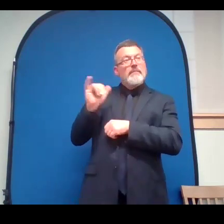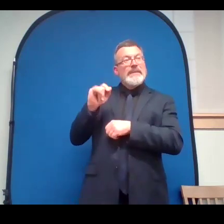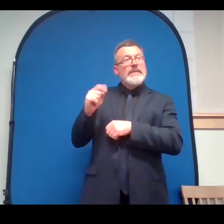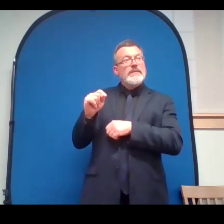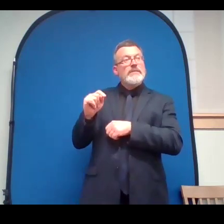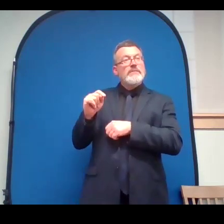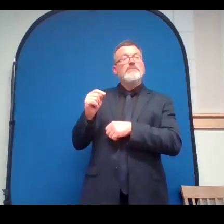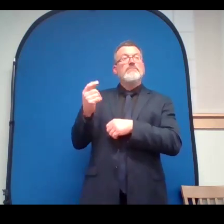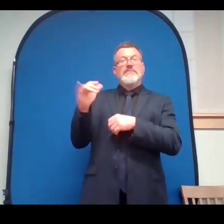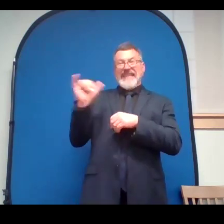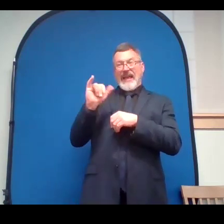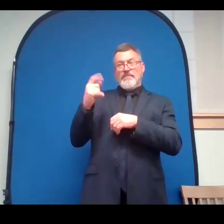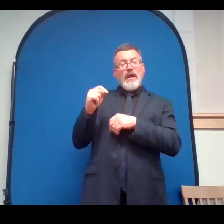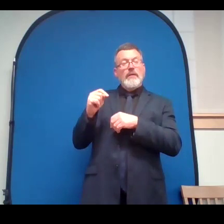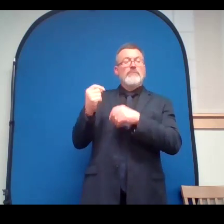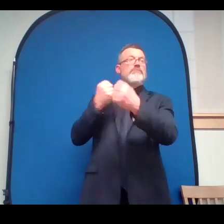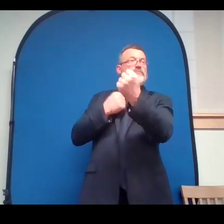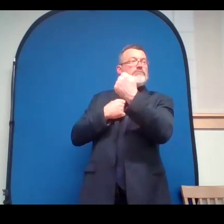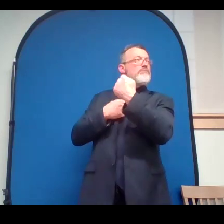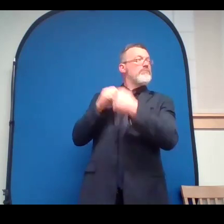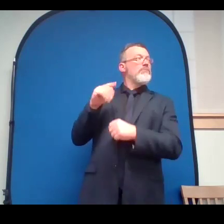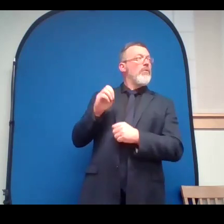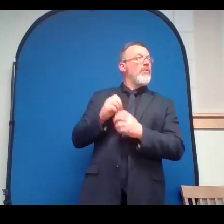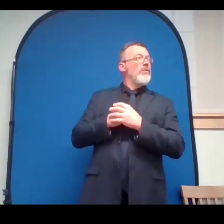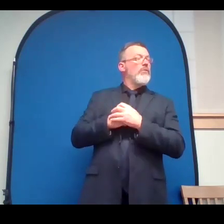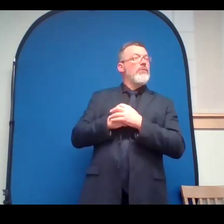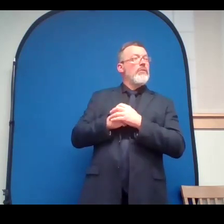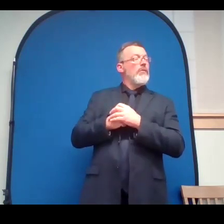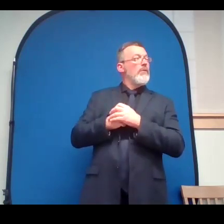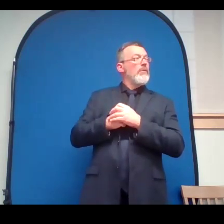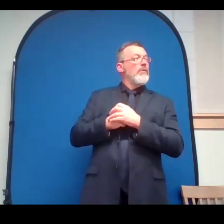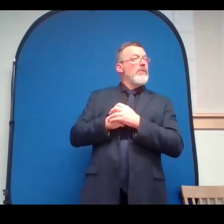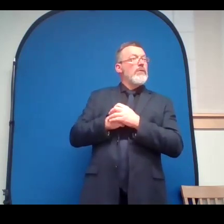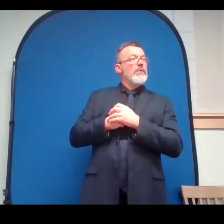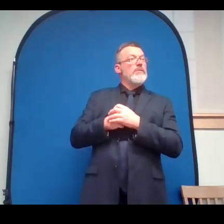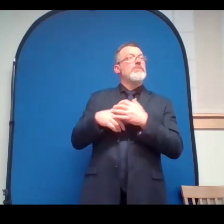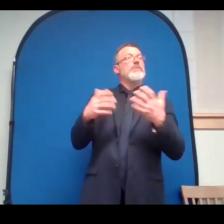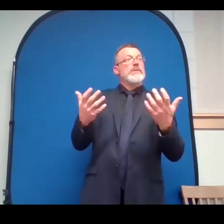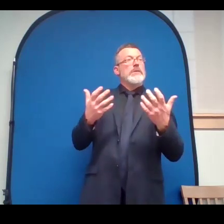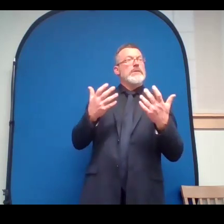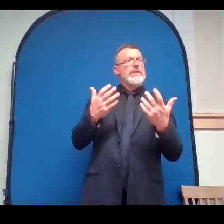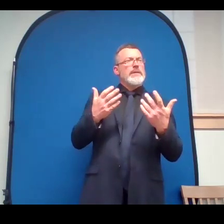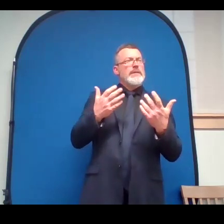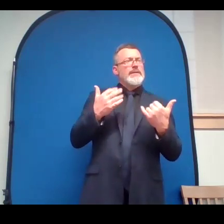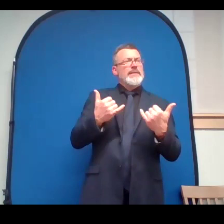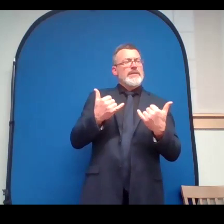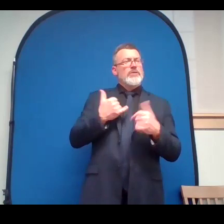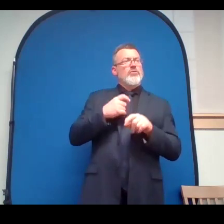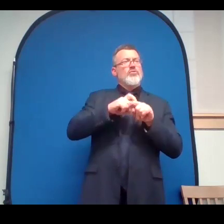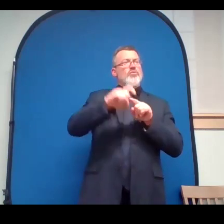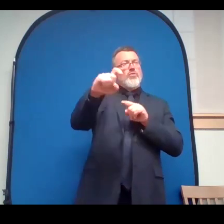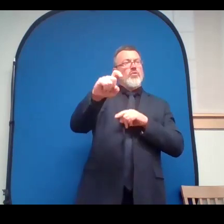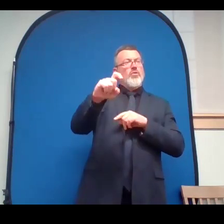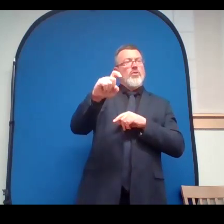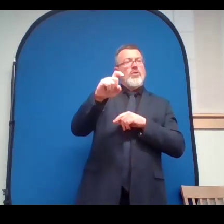well, and that he had contacted at some point. I can't remember when I called or spoke with First Sergeant